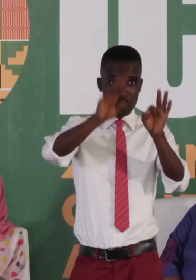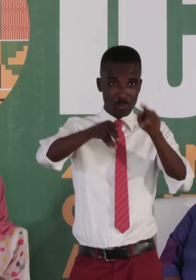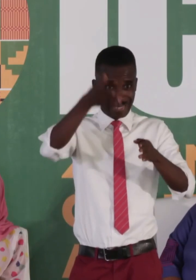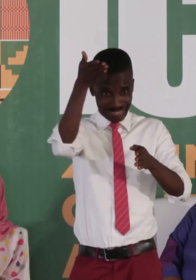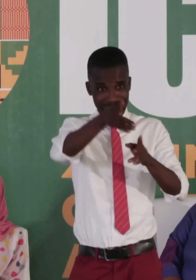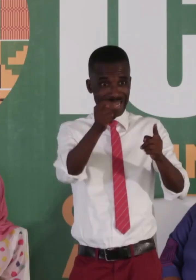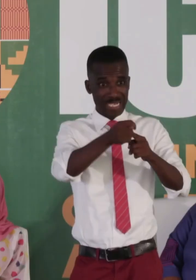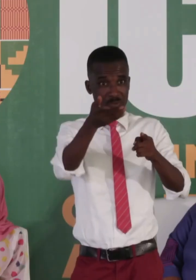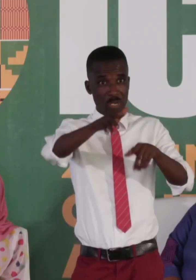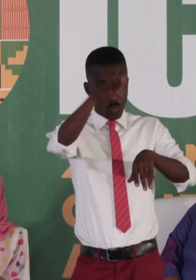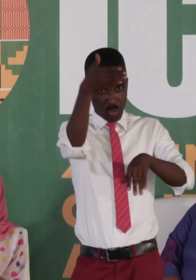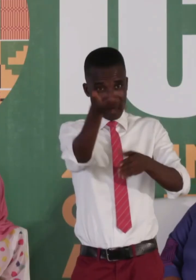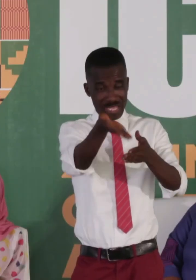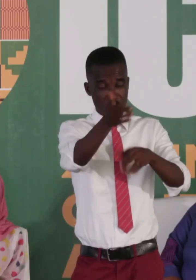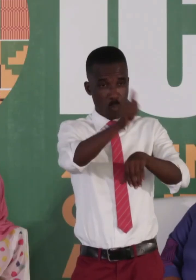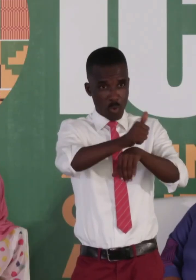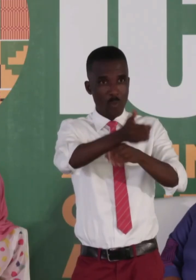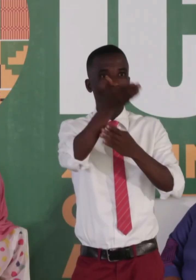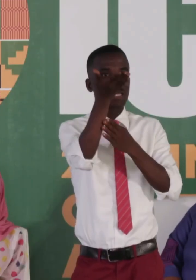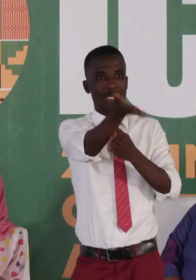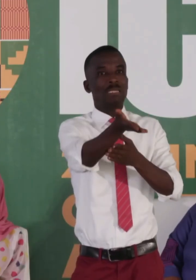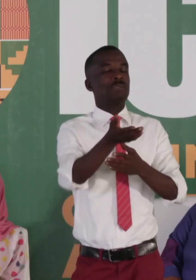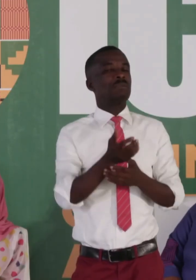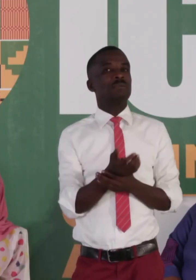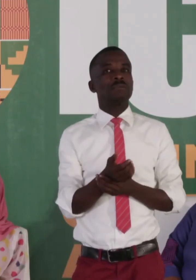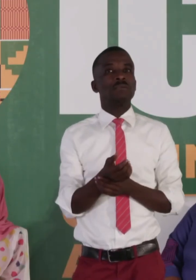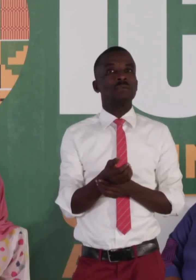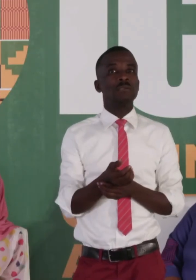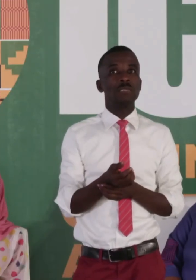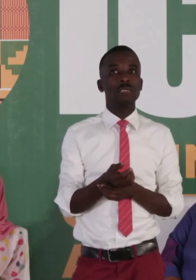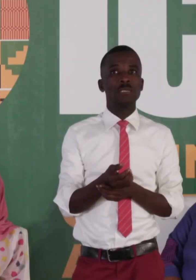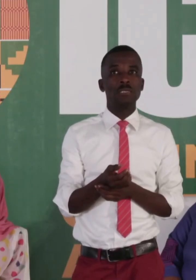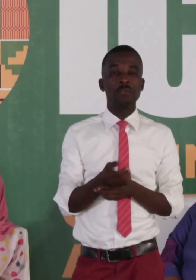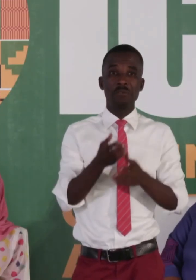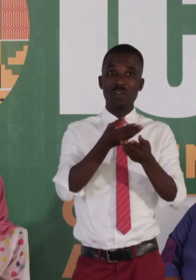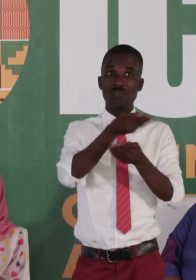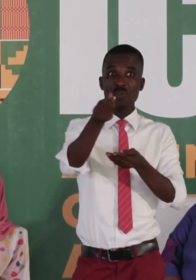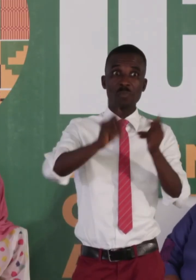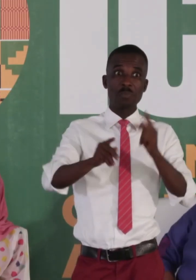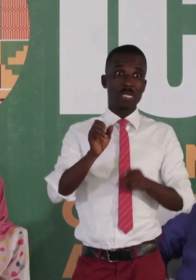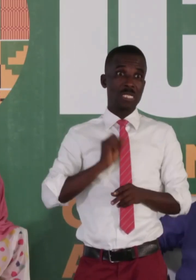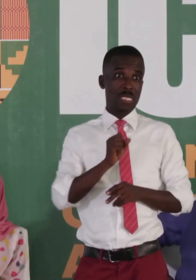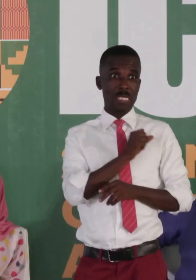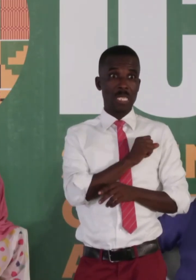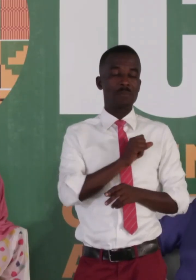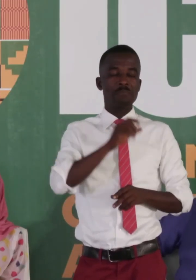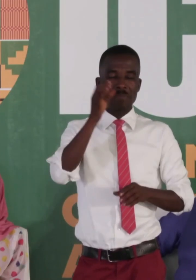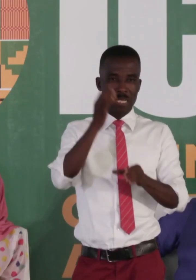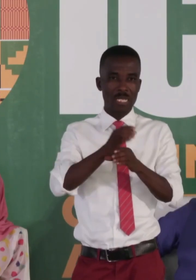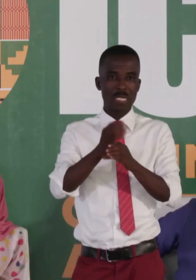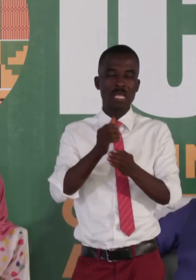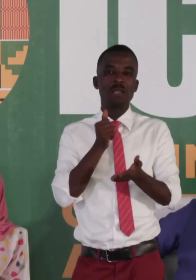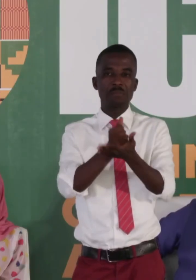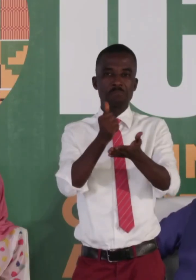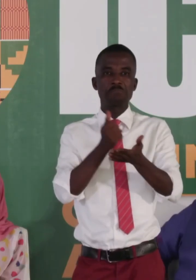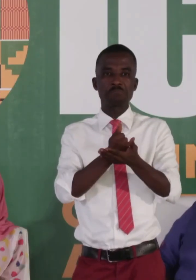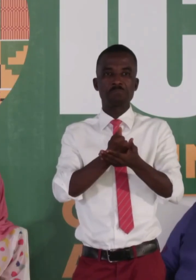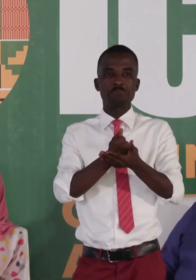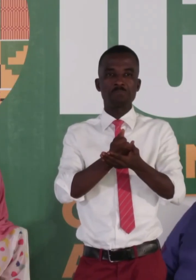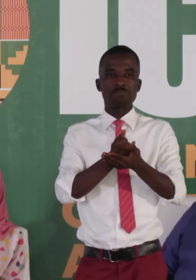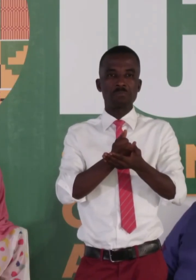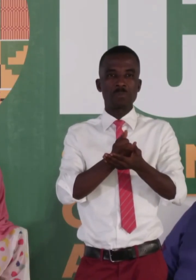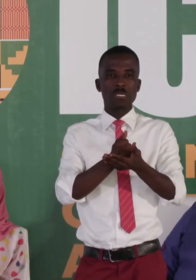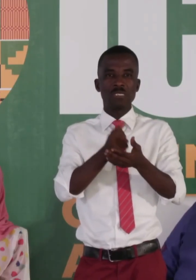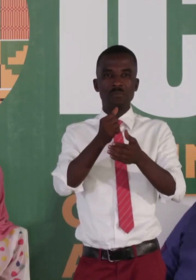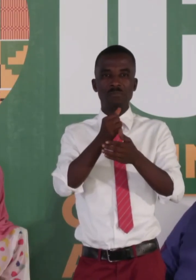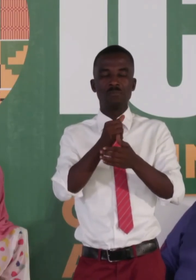to work in conflict zones. The few staff who are there also need to be looked at. They will need